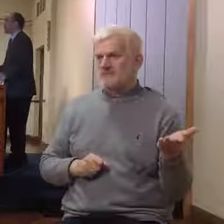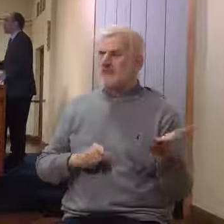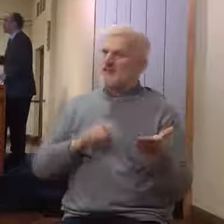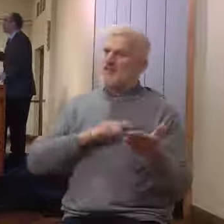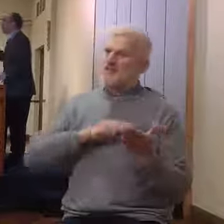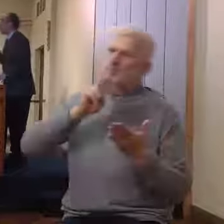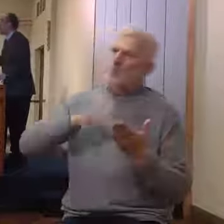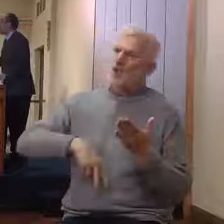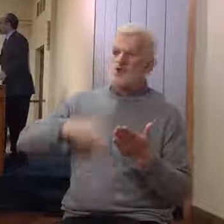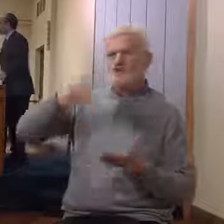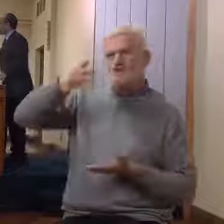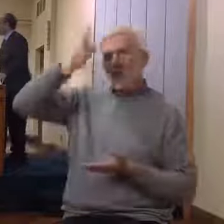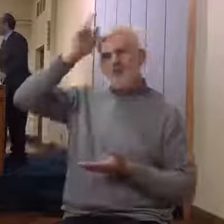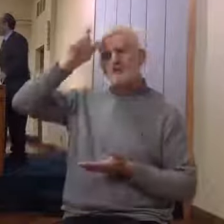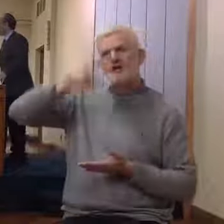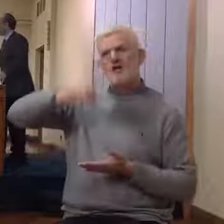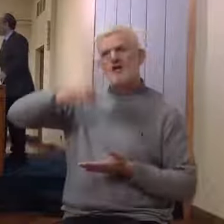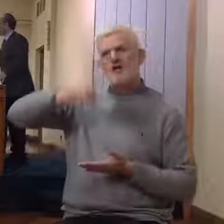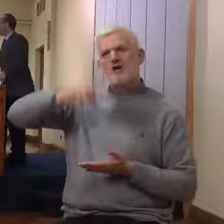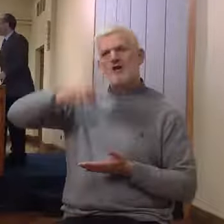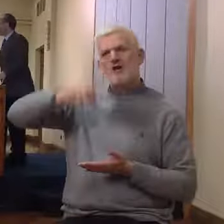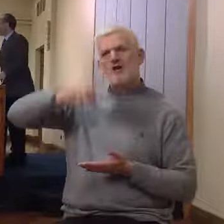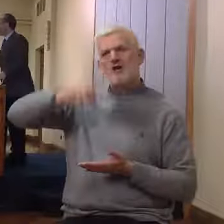the ordinance of God.